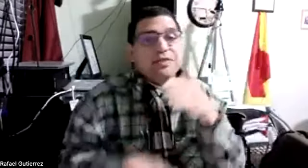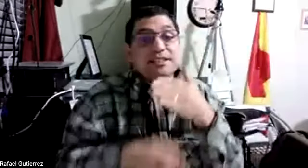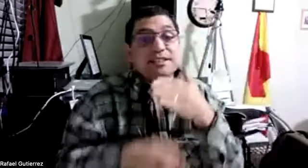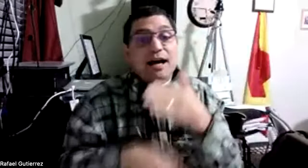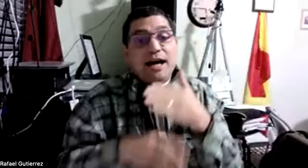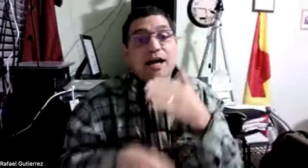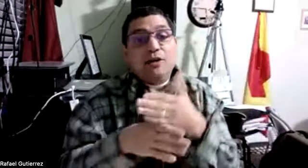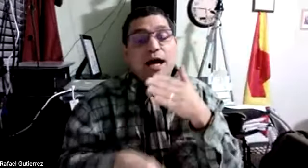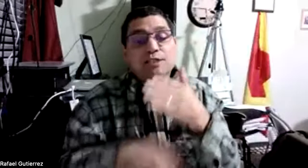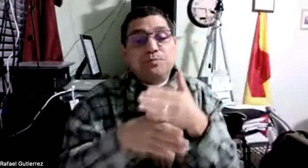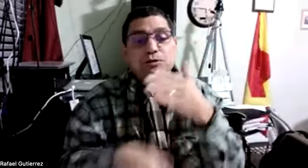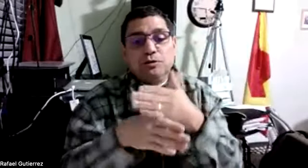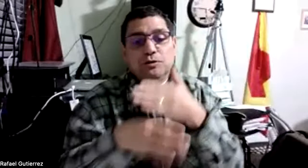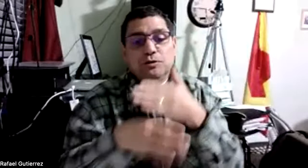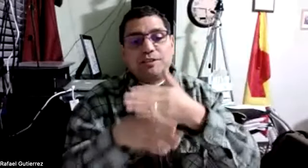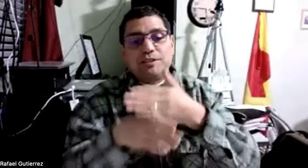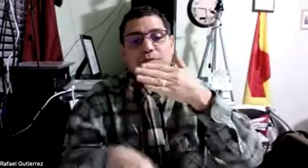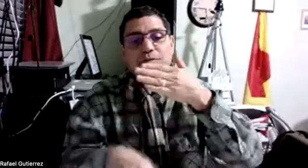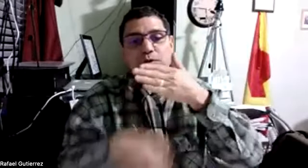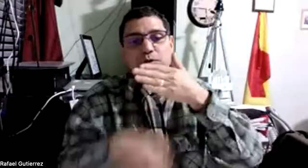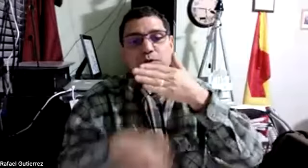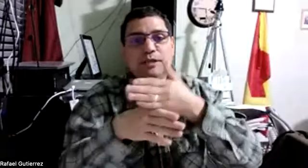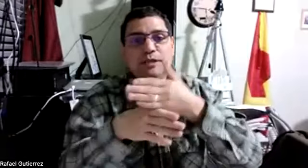is a sport too. What's the name of this that you kick?